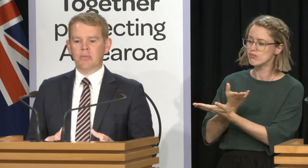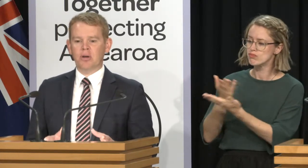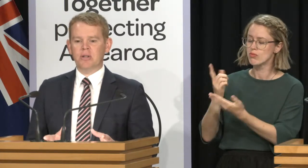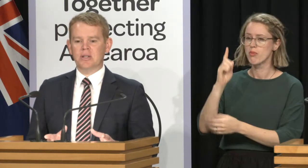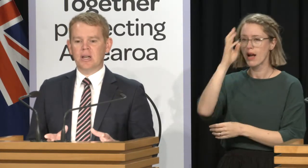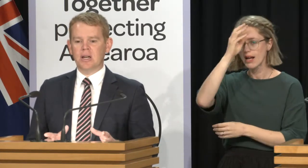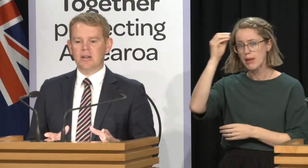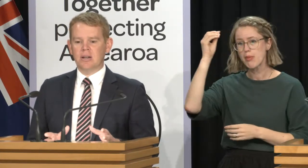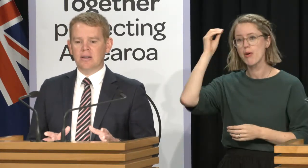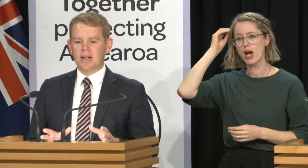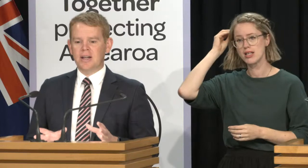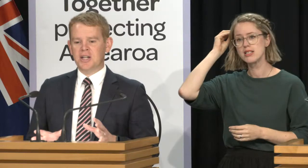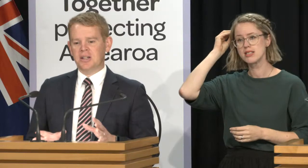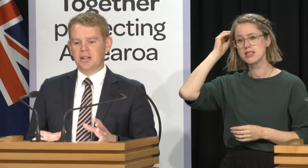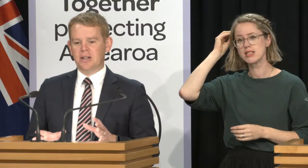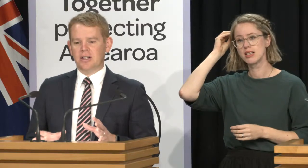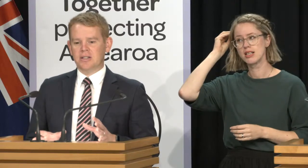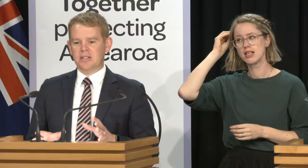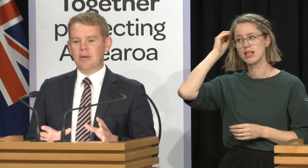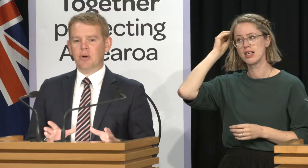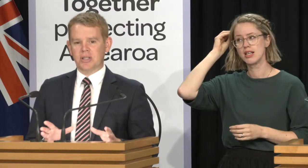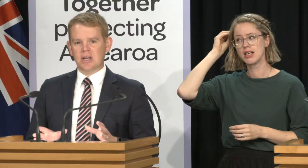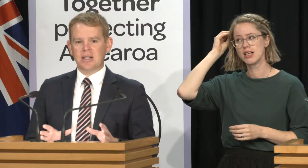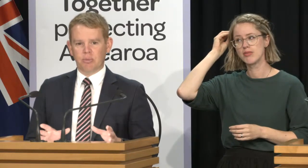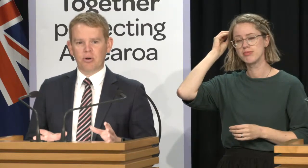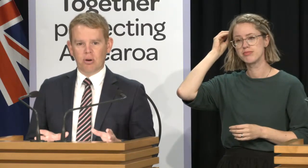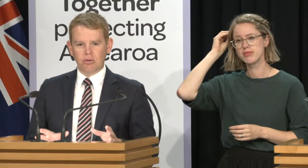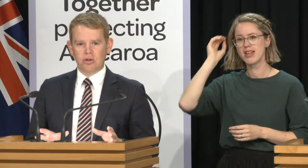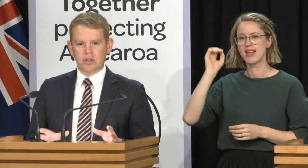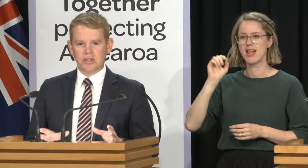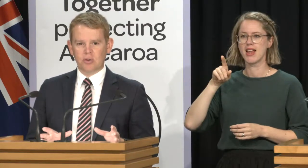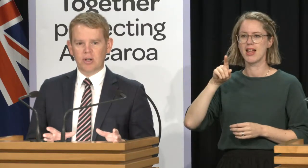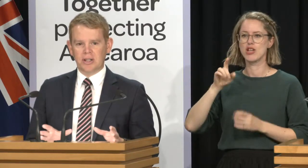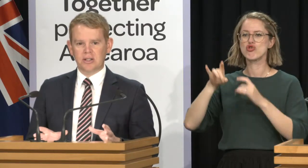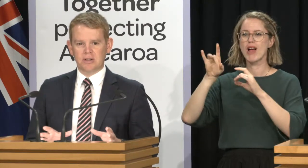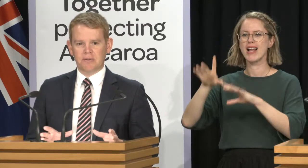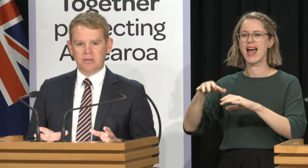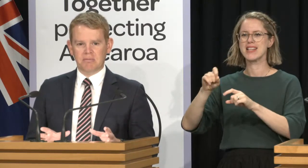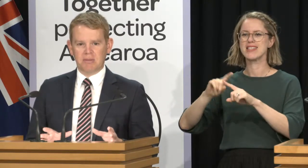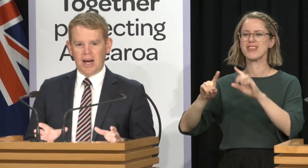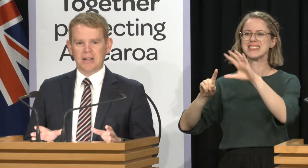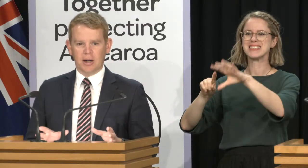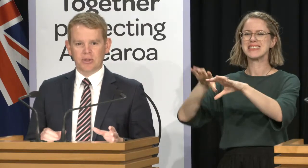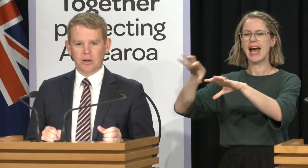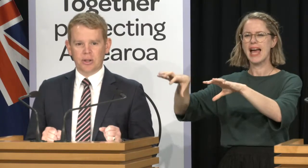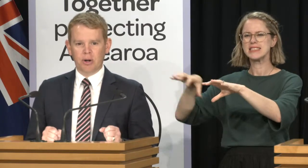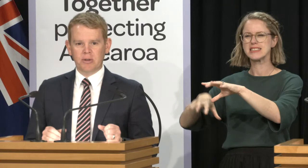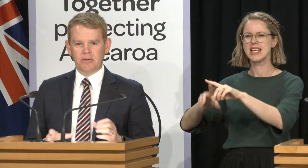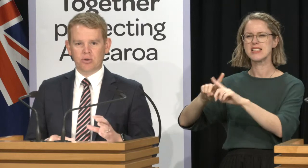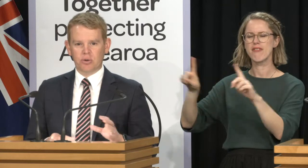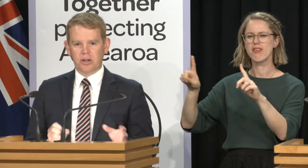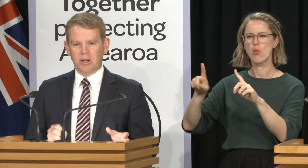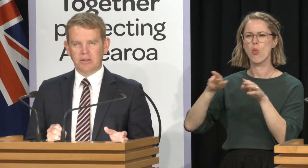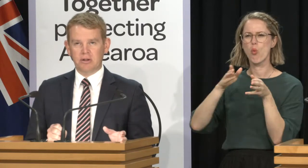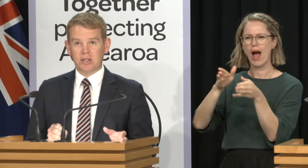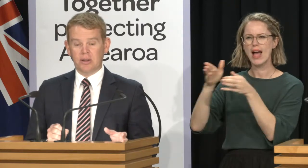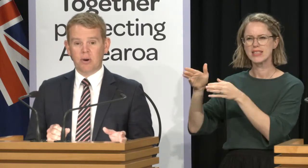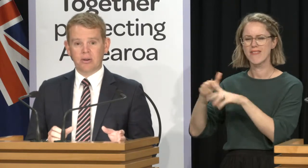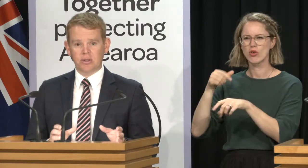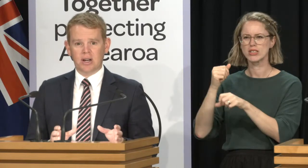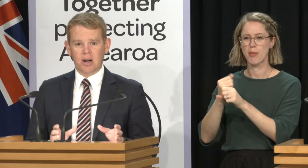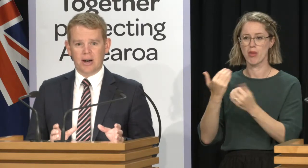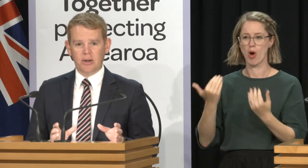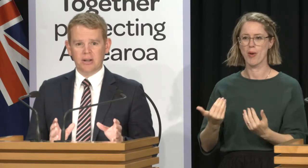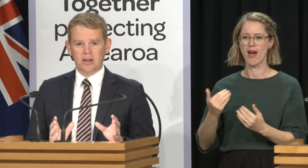in mind at the moment their state-by-state approach is still leading to different outcomes. So at the moment, Victoria and New